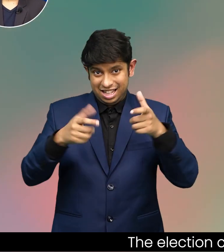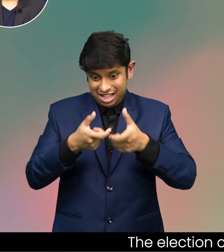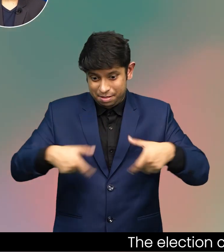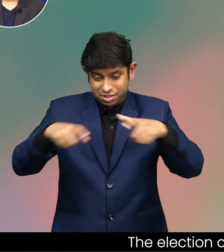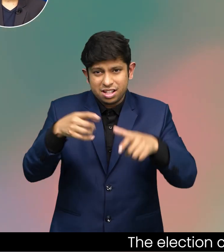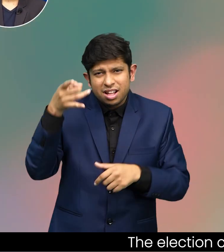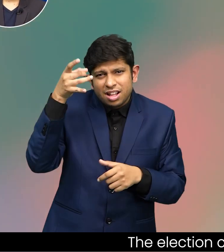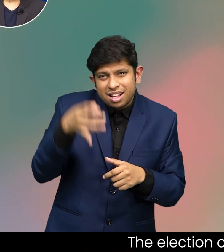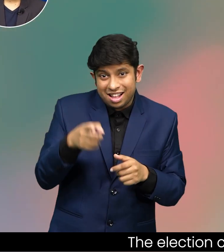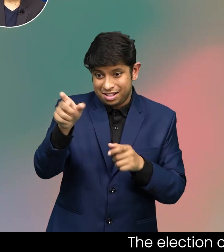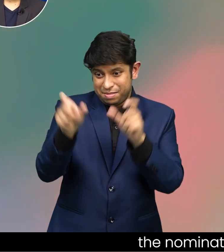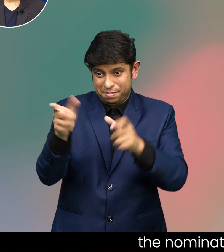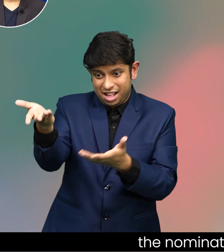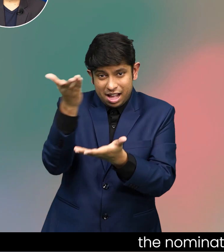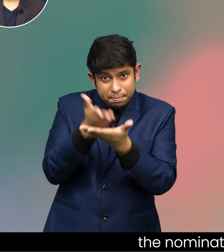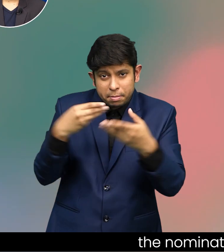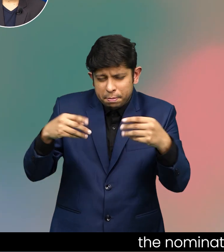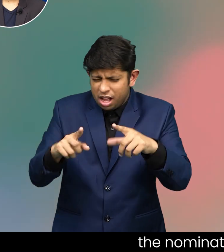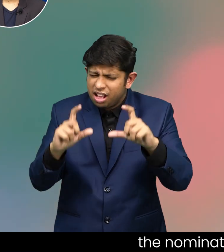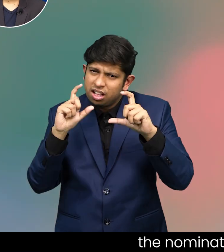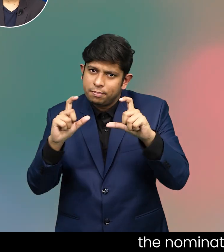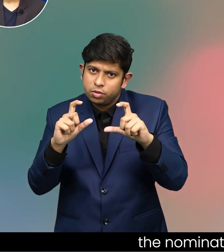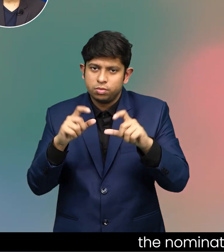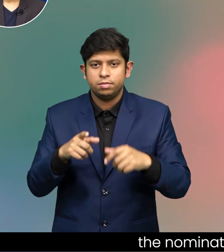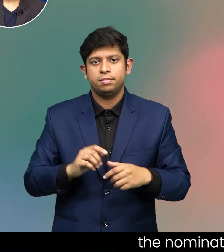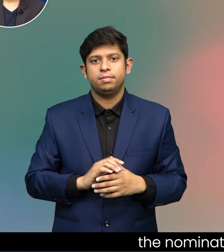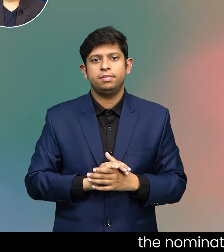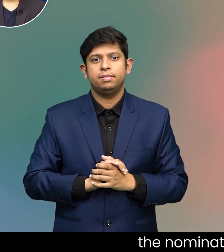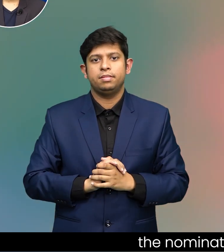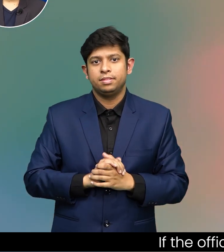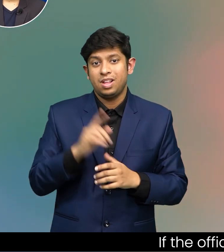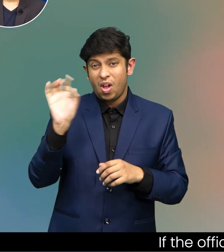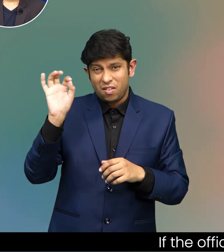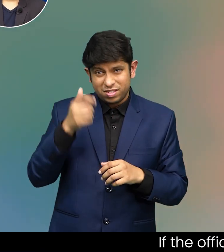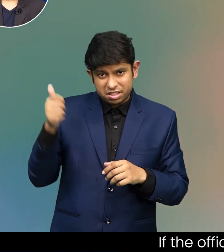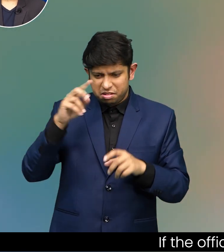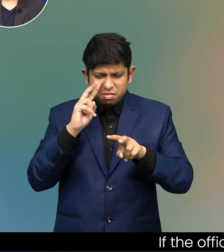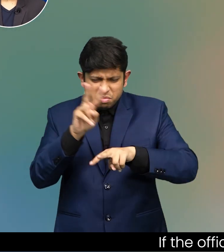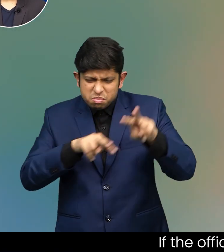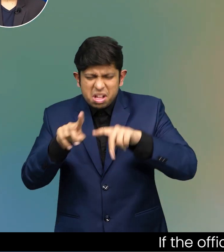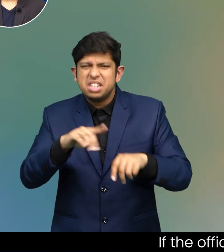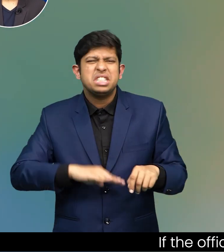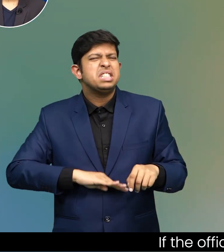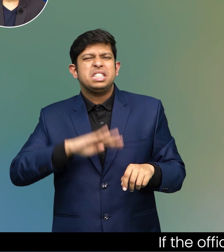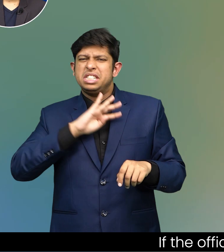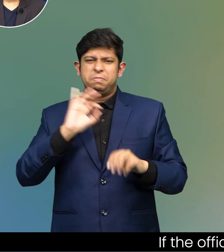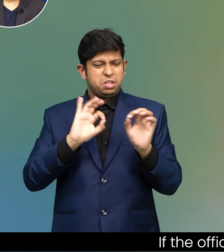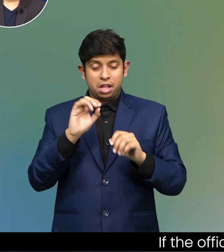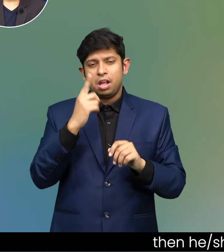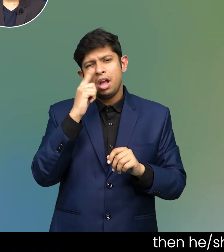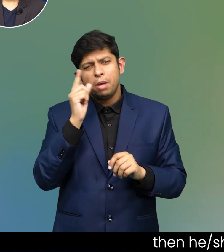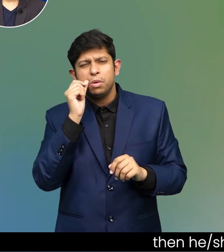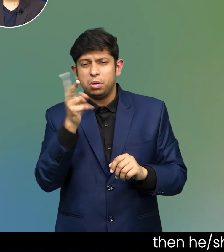The Election Commission analyses the nomination paper carefully. If the officer is